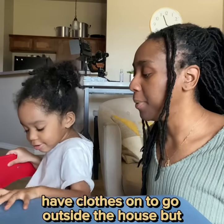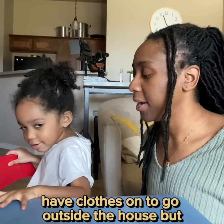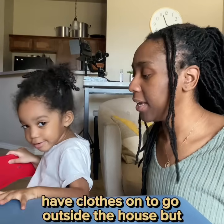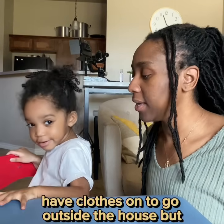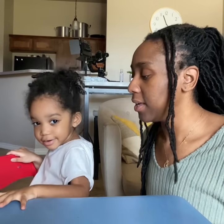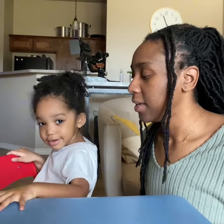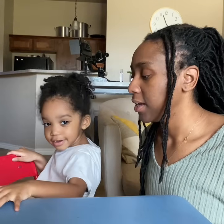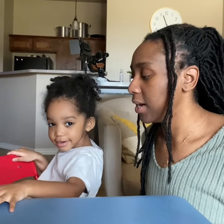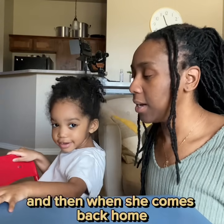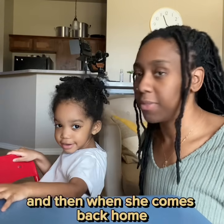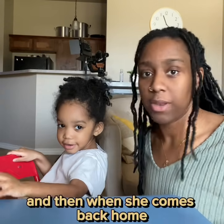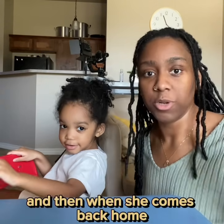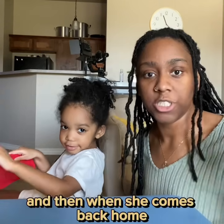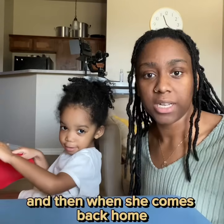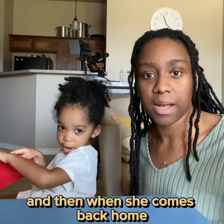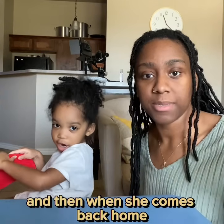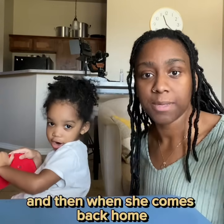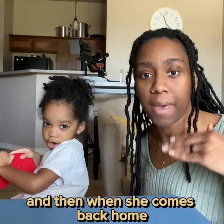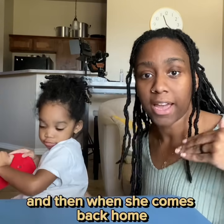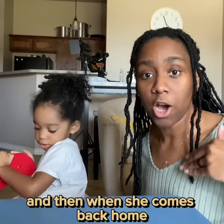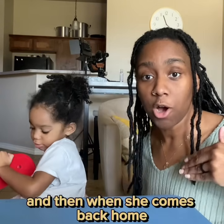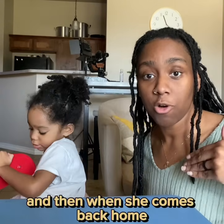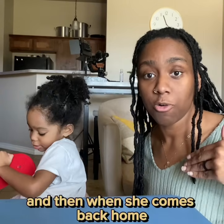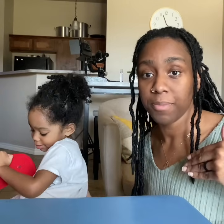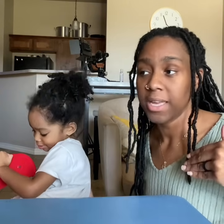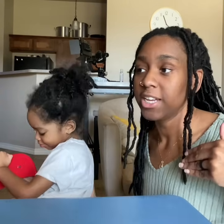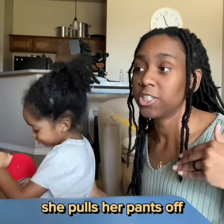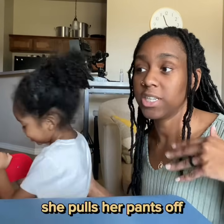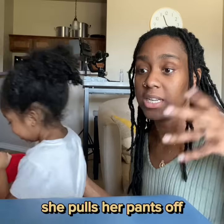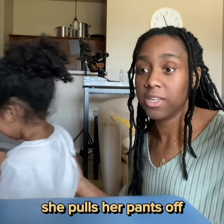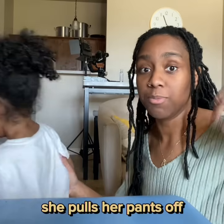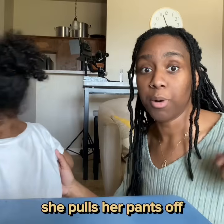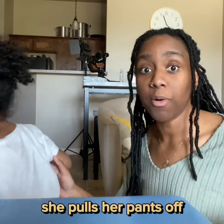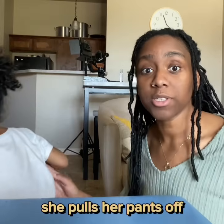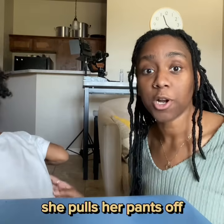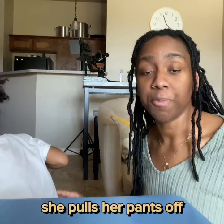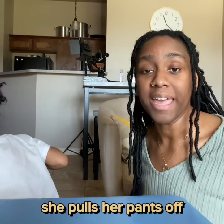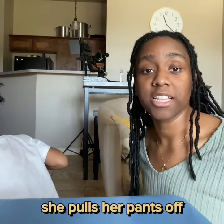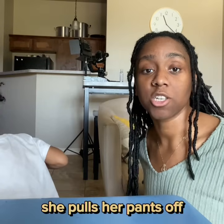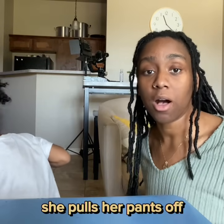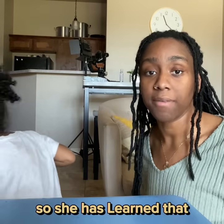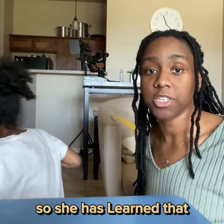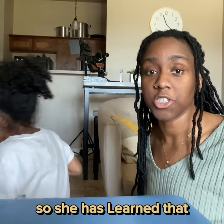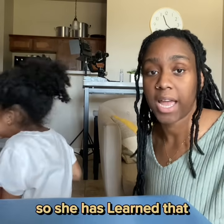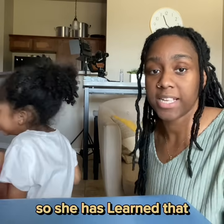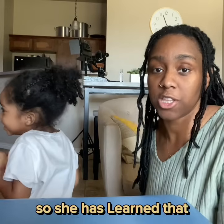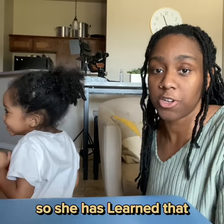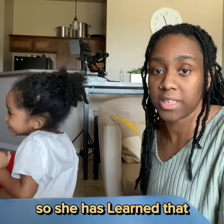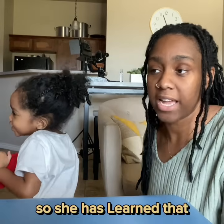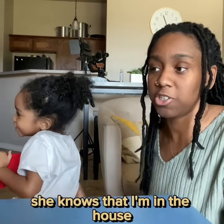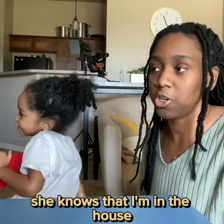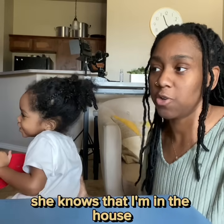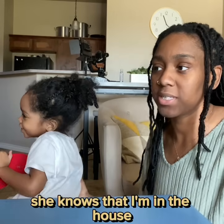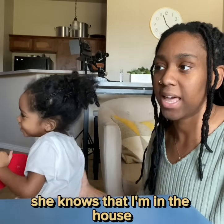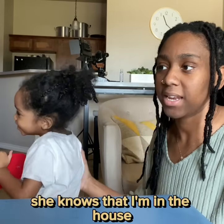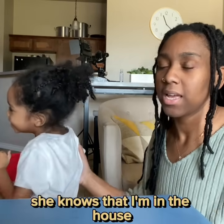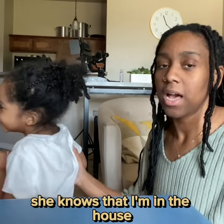But and then when she comes back home, she pulls her pants off, so she has learned that. She knows that I'm